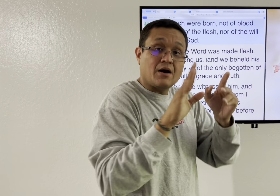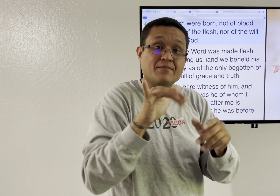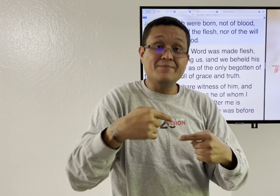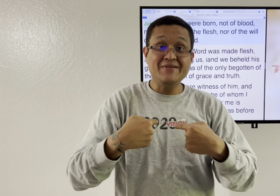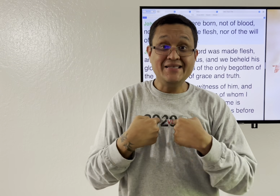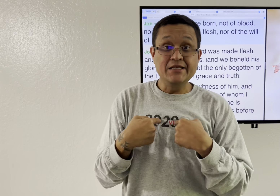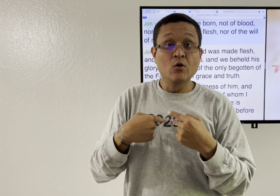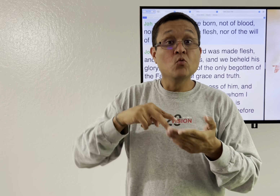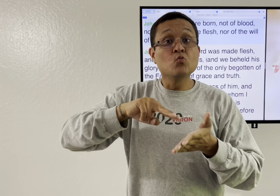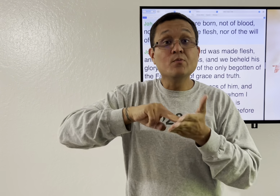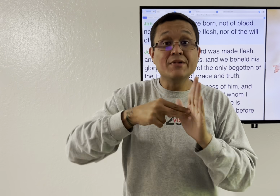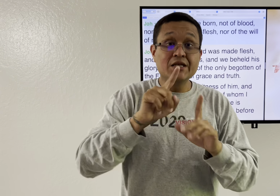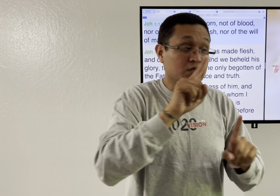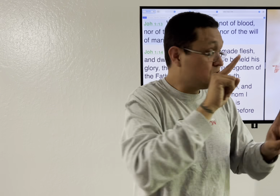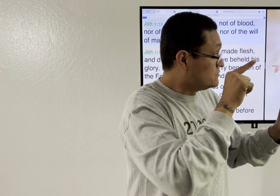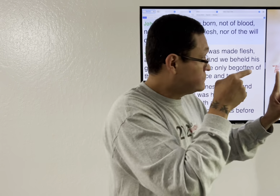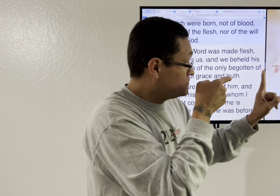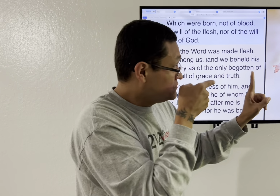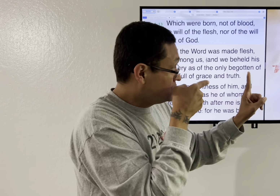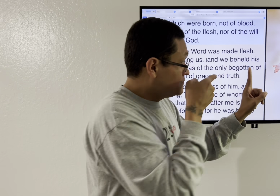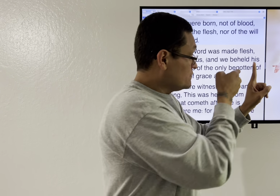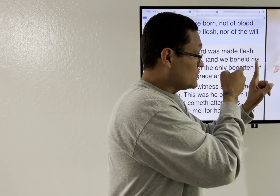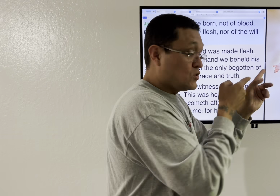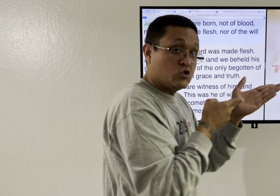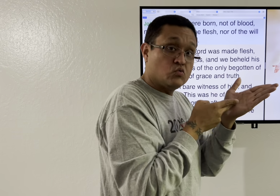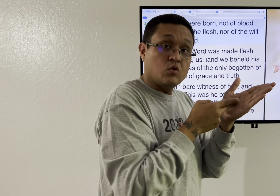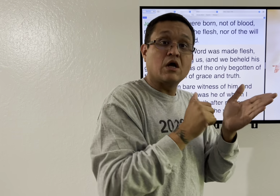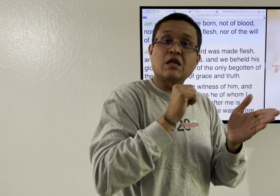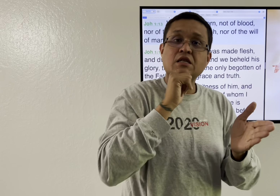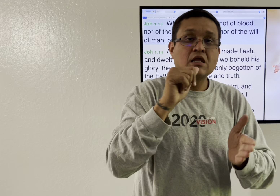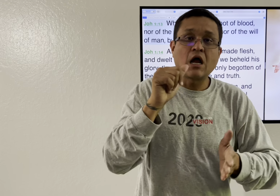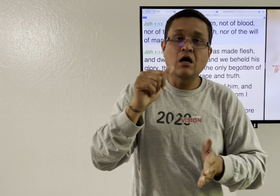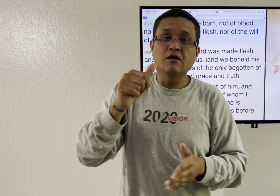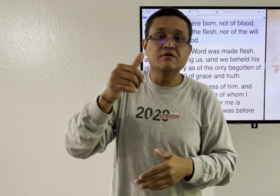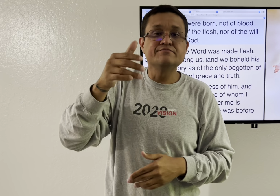He's full of grace and truth. He said, I am the way, the truth, and the life.